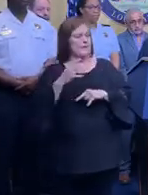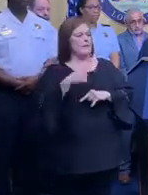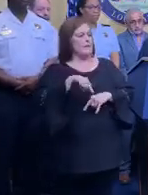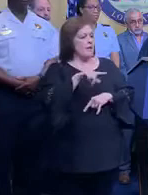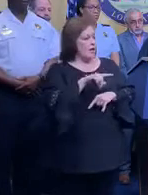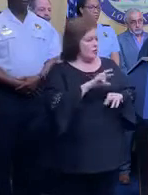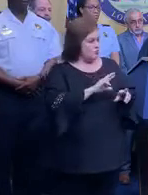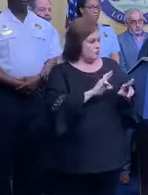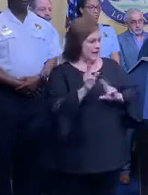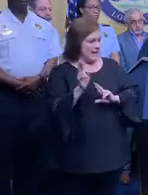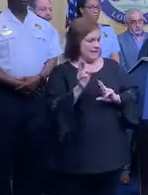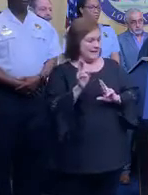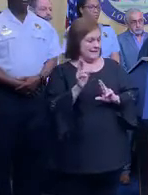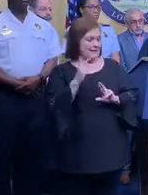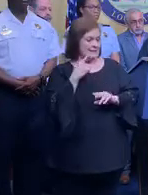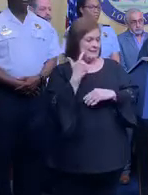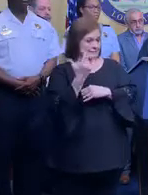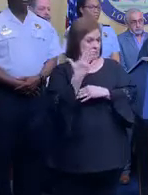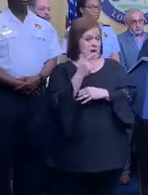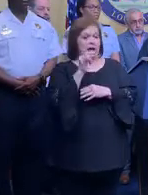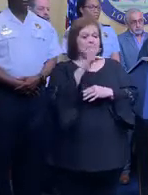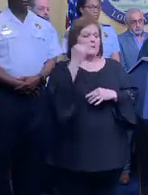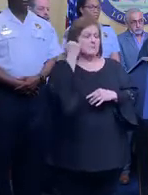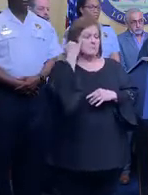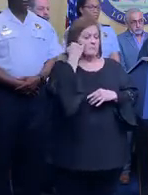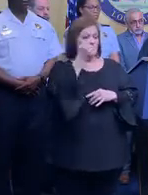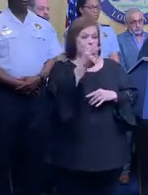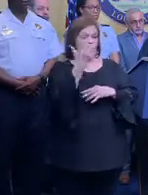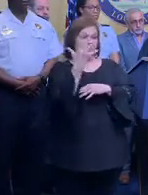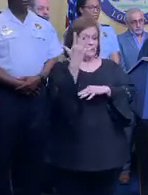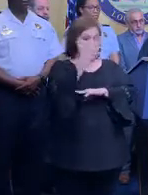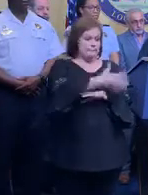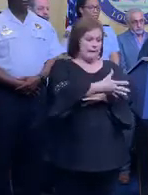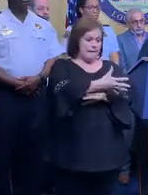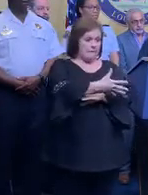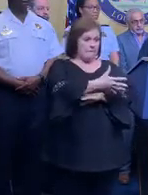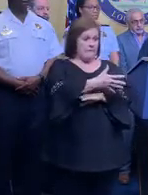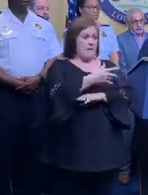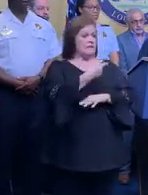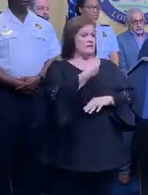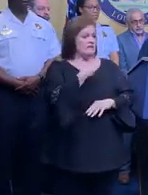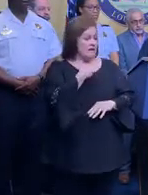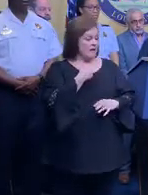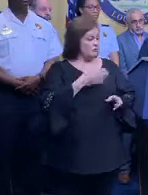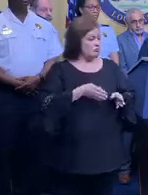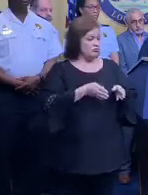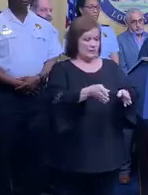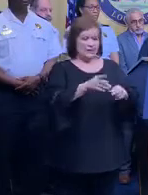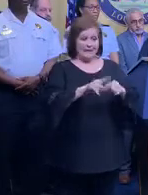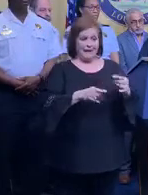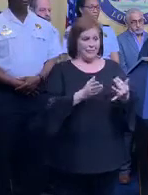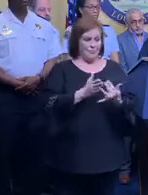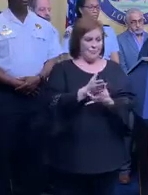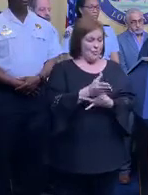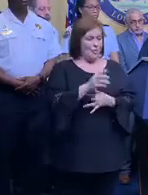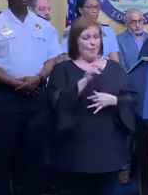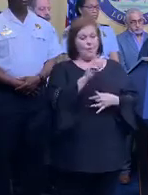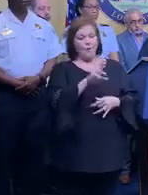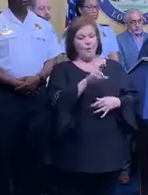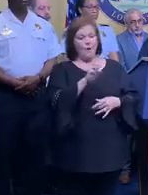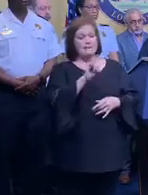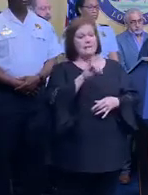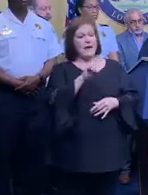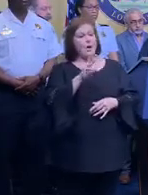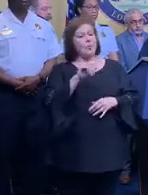this morning. Should you have a downed tree or a downed tree limb blocking a roadway or a sidewalk,